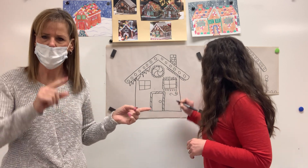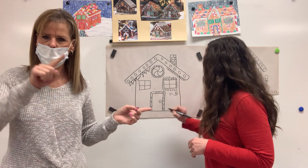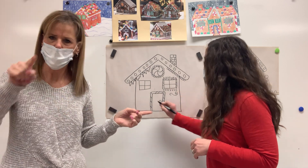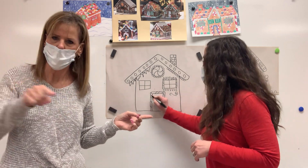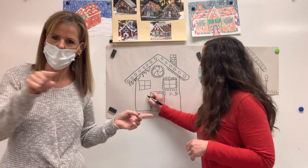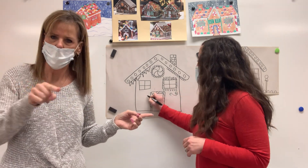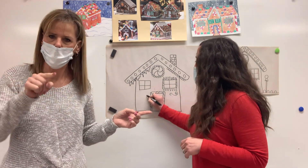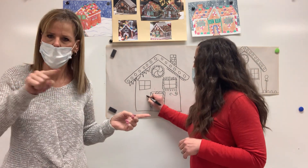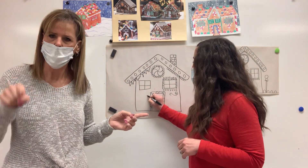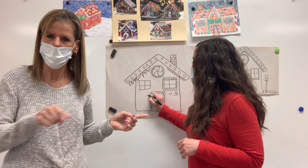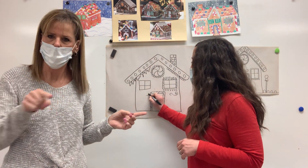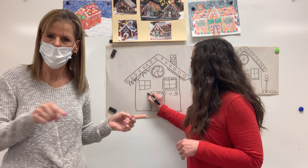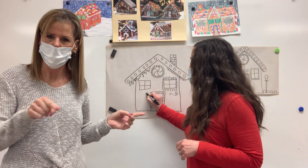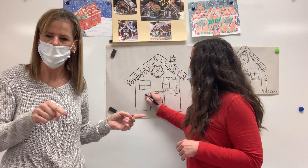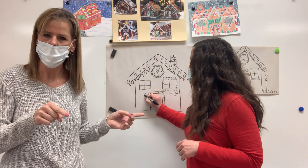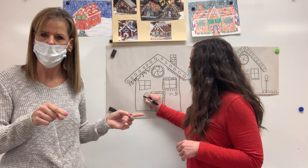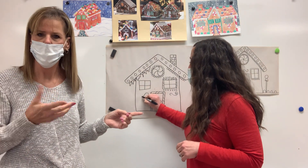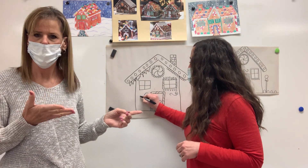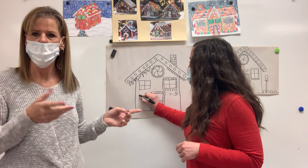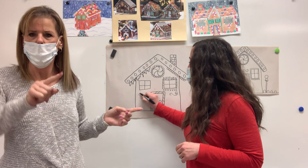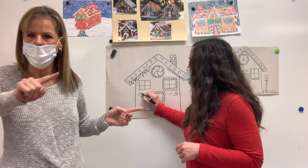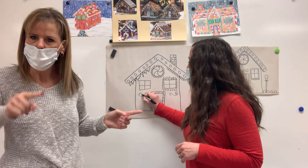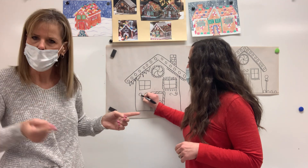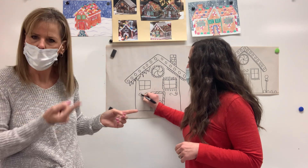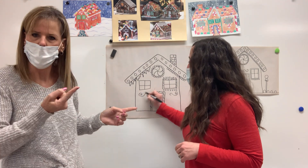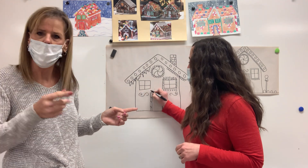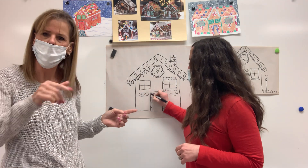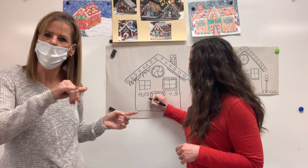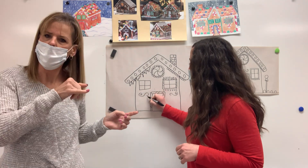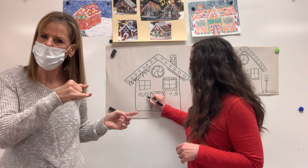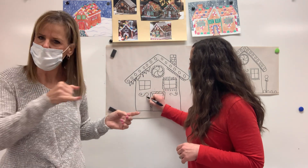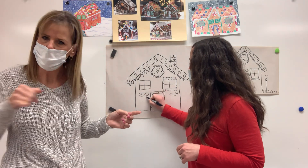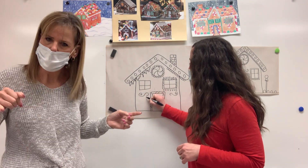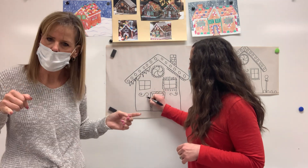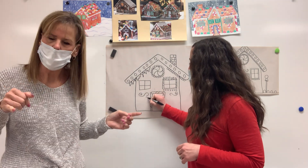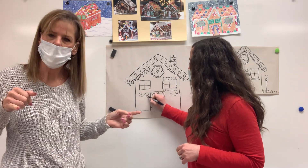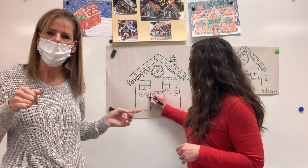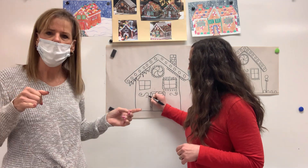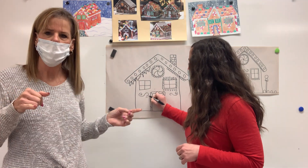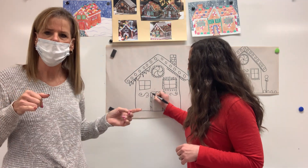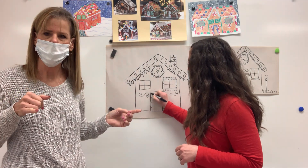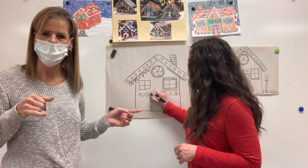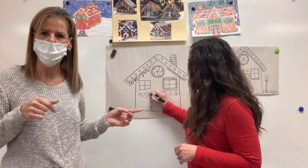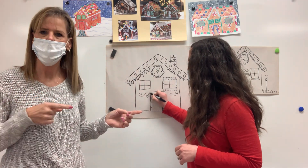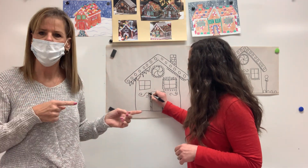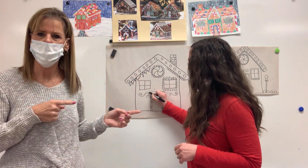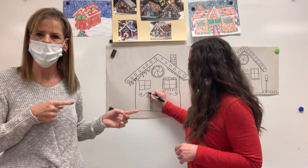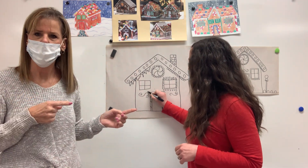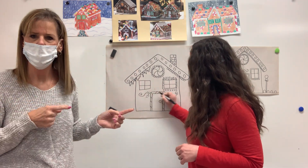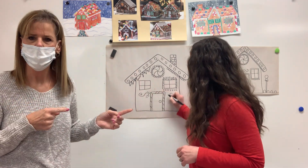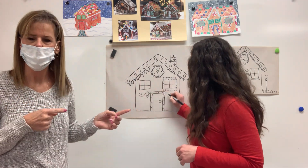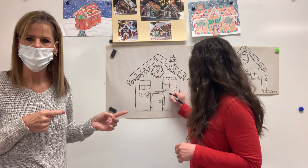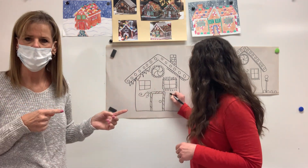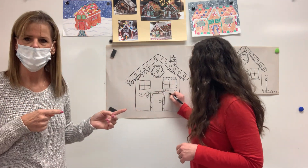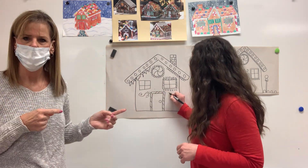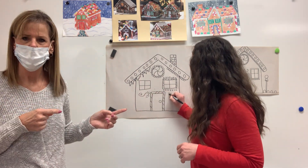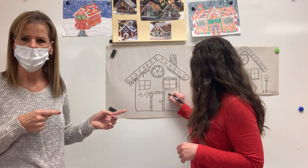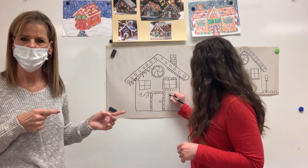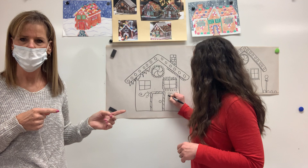curlicues or curved lines or straight lines. I could make little designs like this going around, little straight lines or